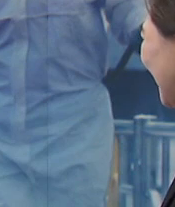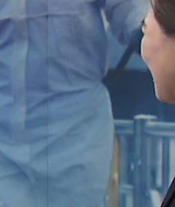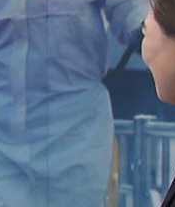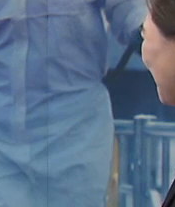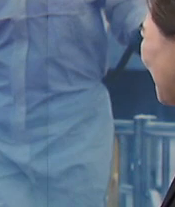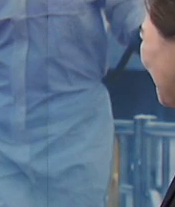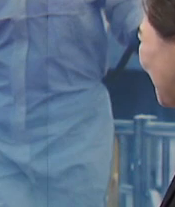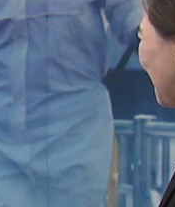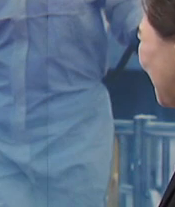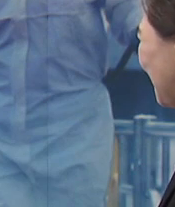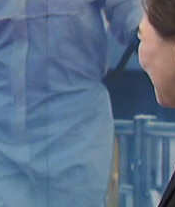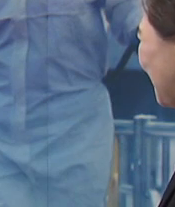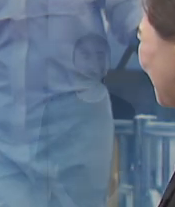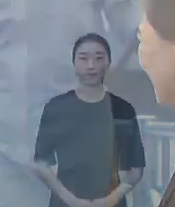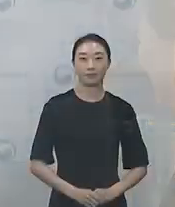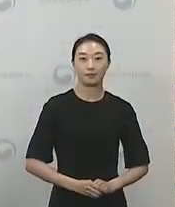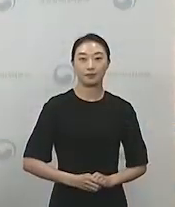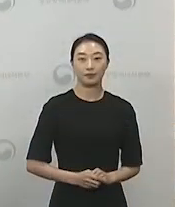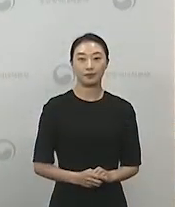to you later.